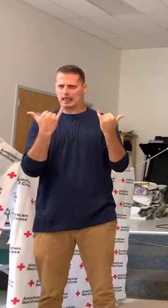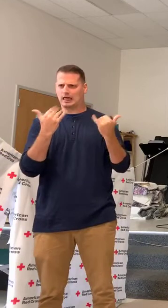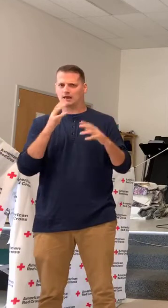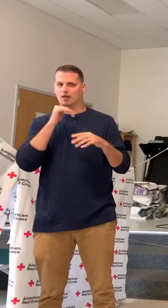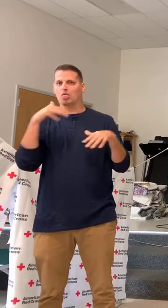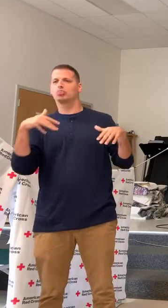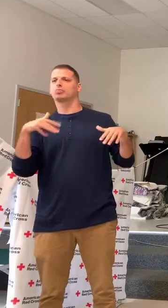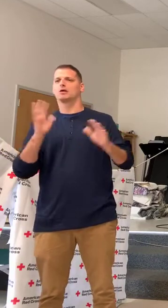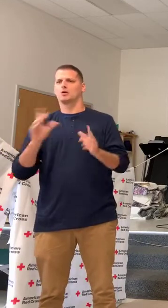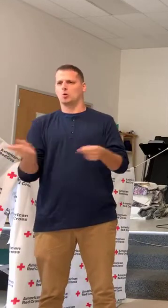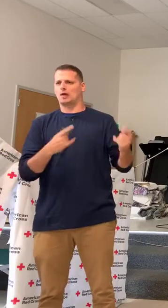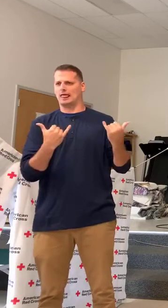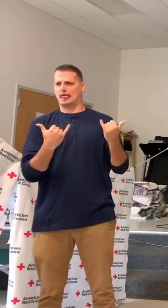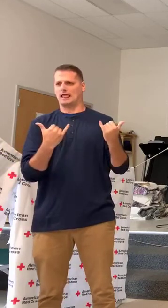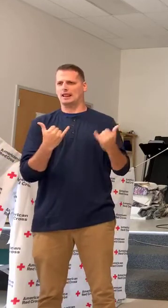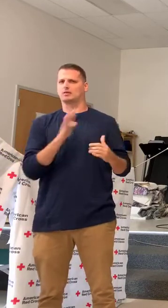parks.